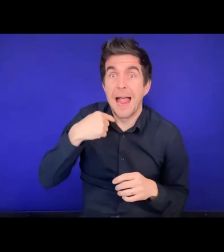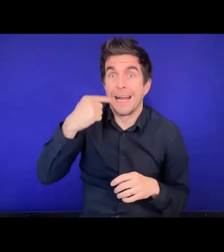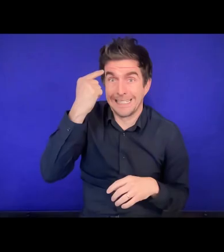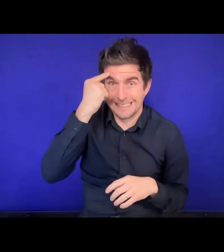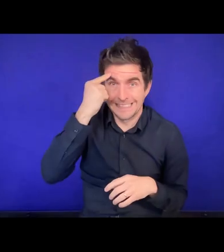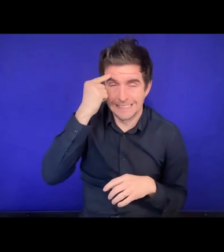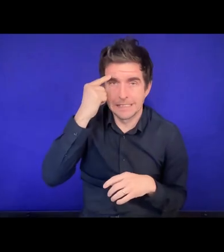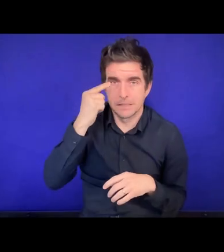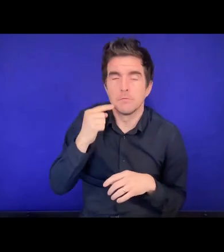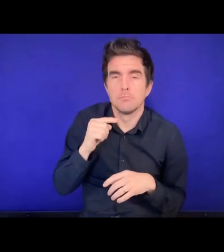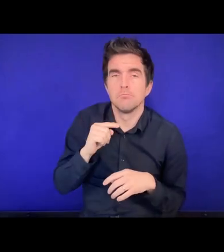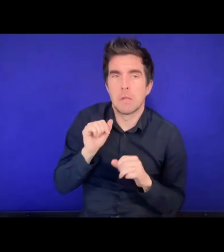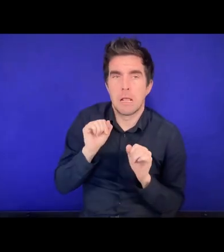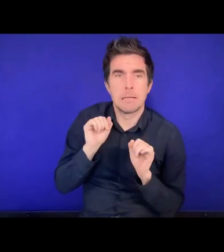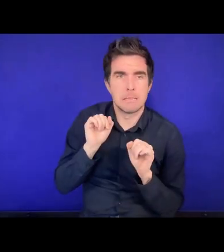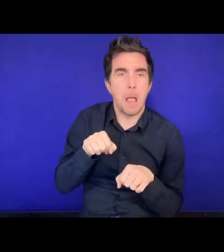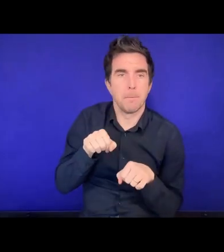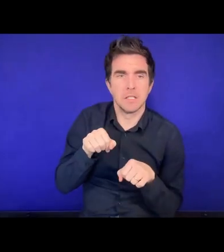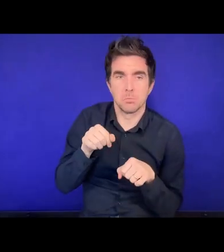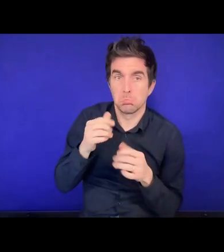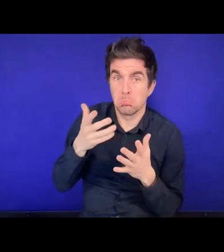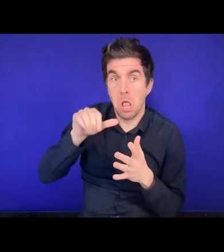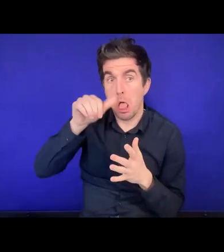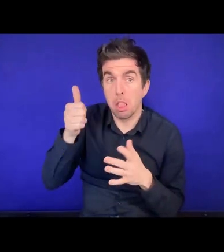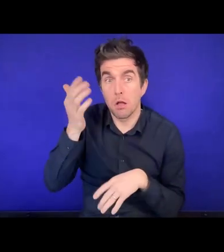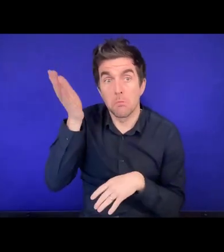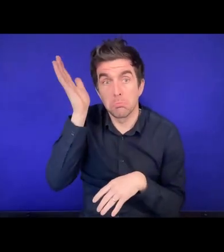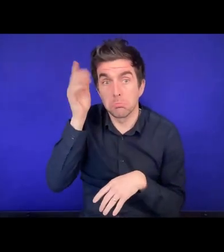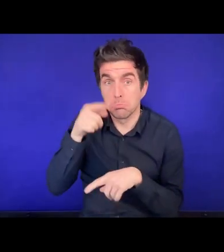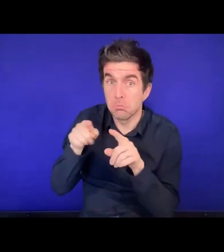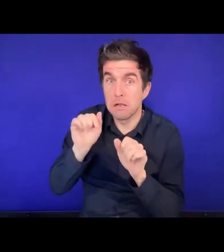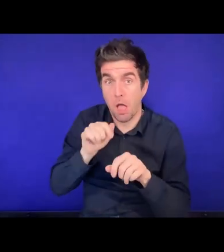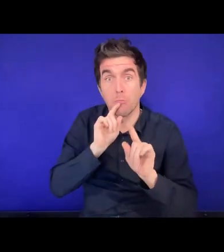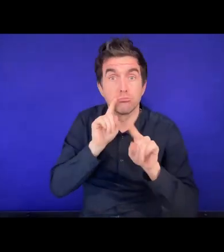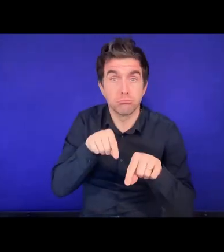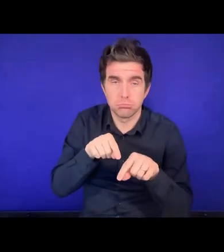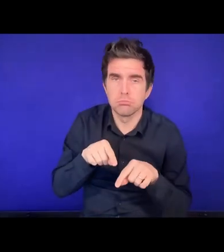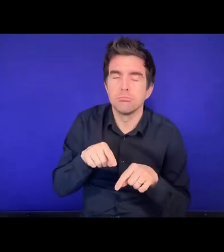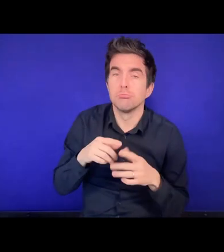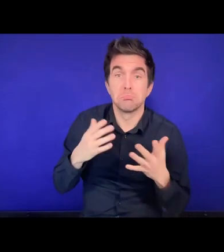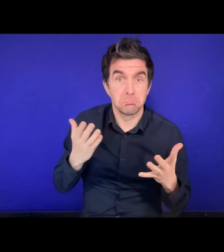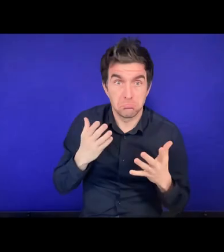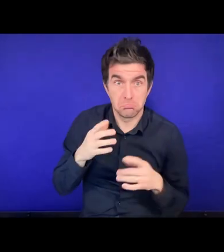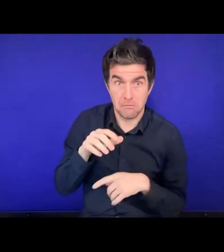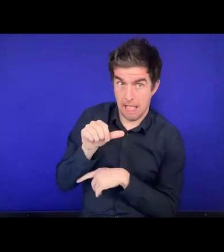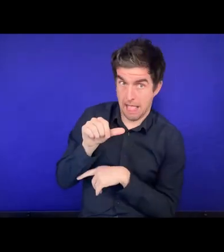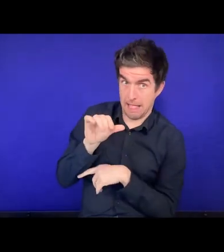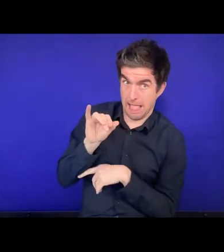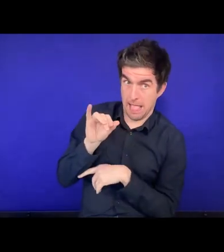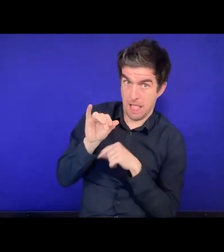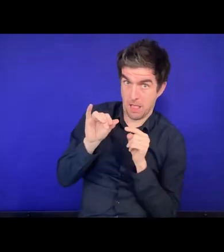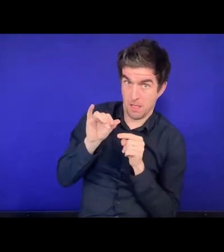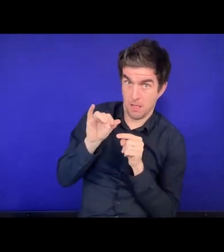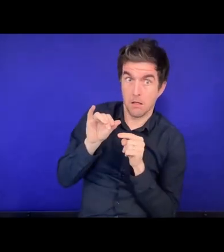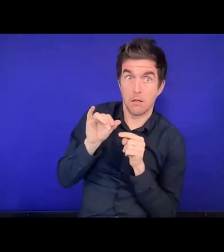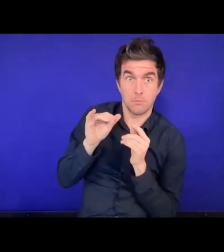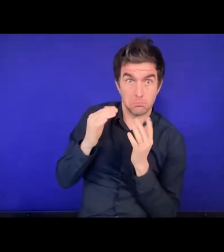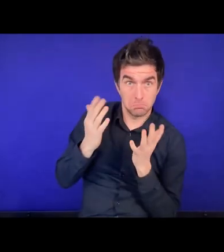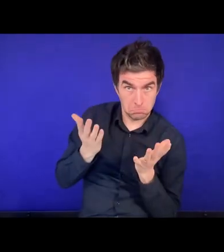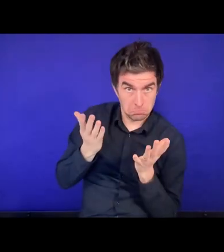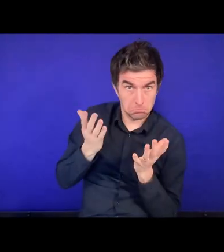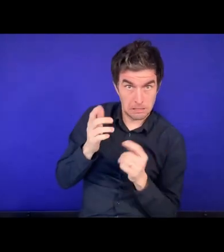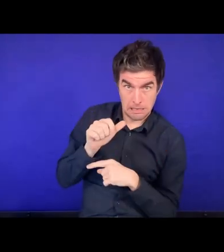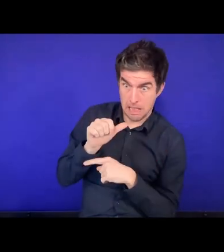well, is about the AI and whether you think the AI is a bigger challenge than an opportunity for citizens, communities,